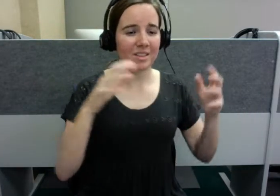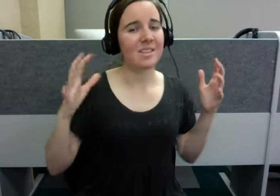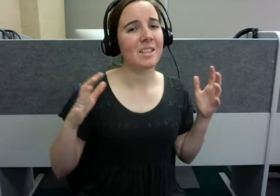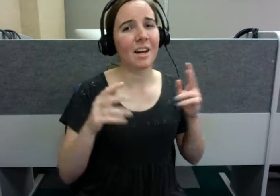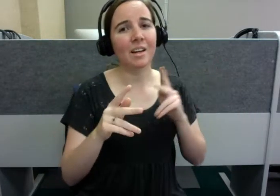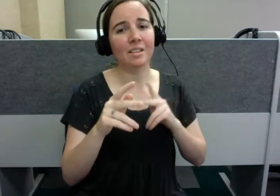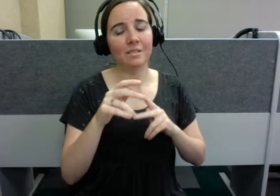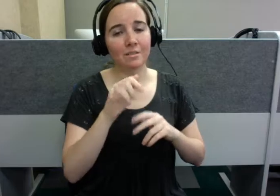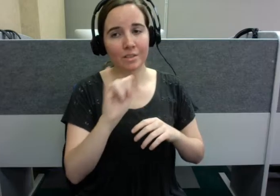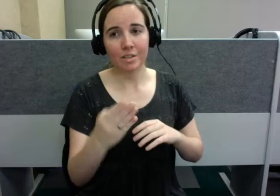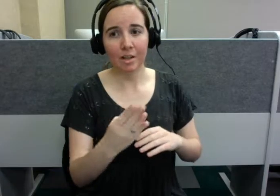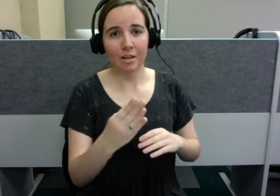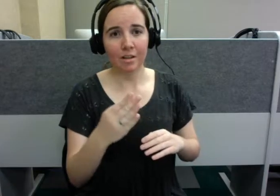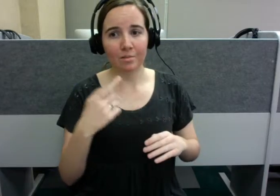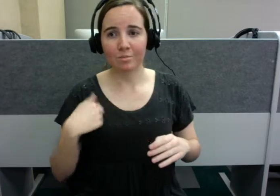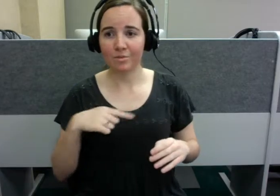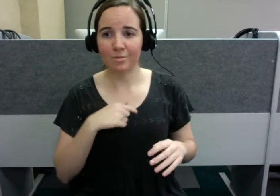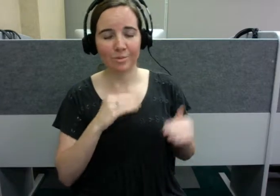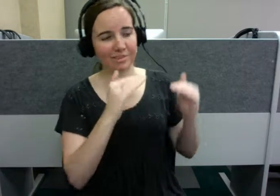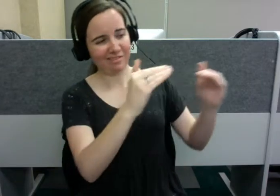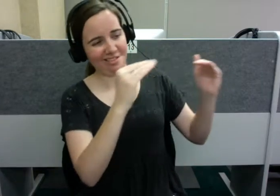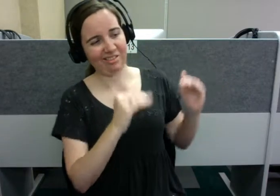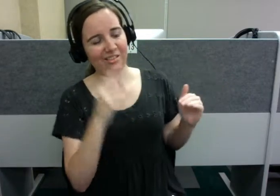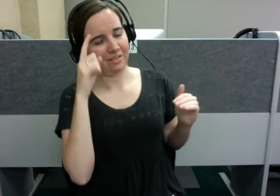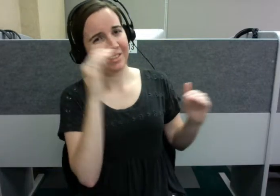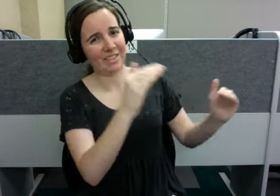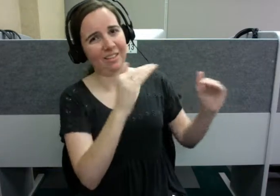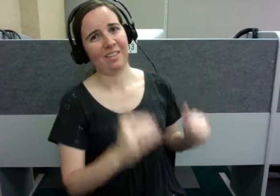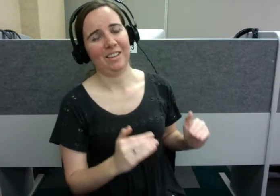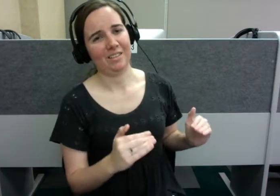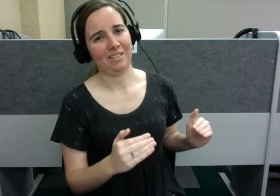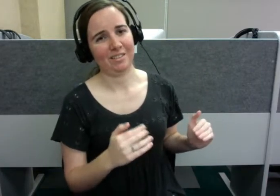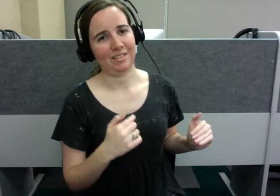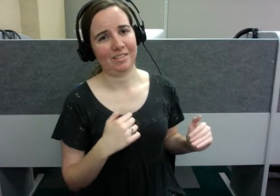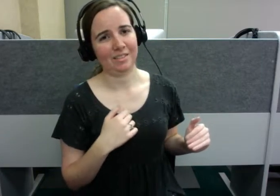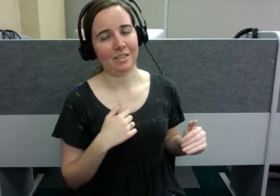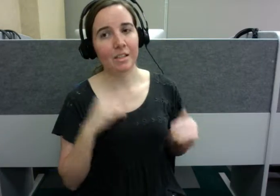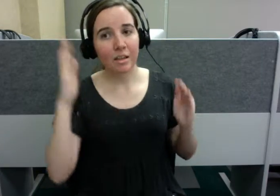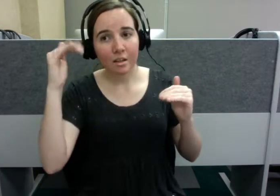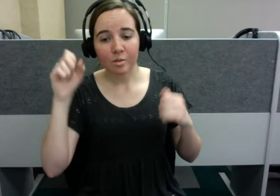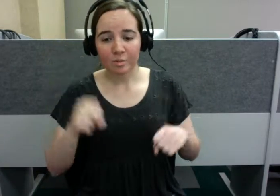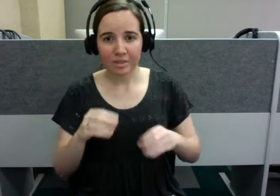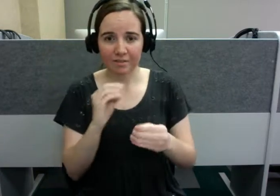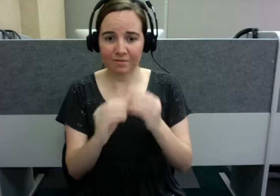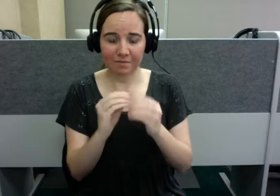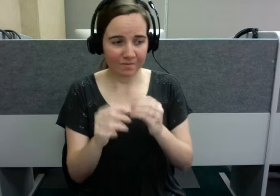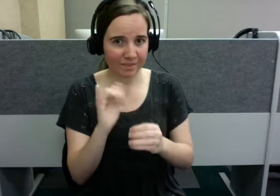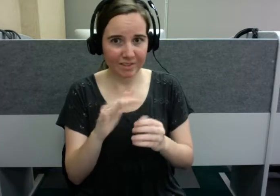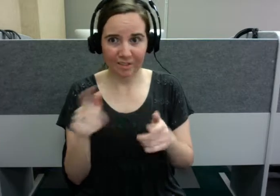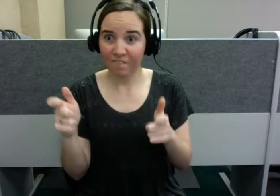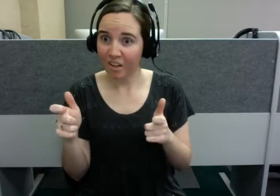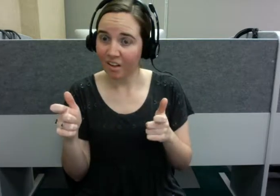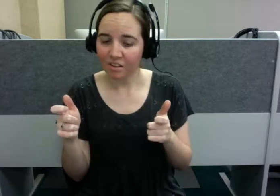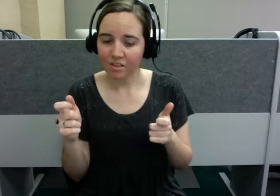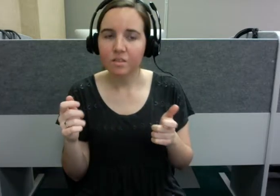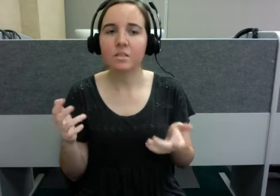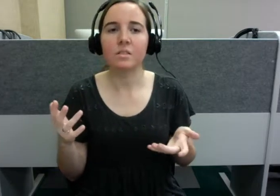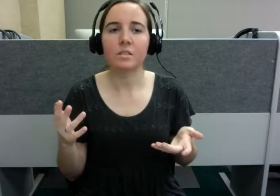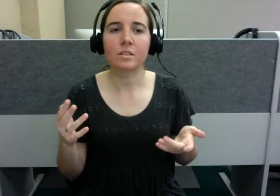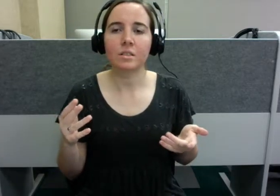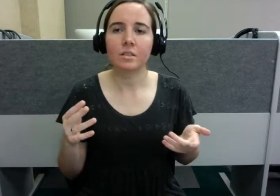realized, probably too late in this game, I hope not, because I don't know if I can do 200 more of these things, but we're going to do as many as we can. And to me, the